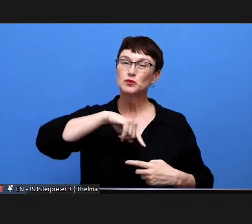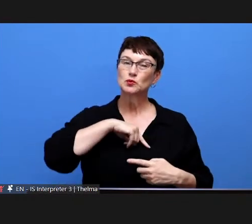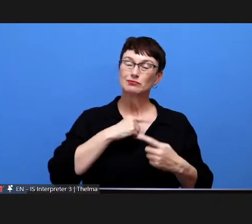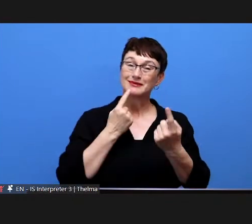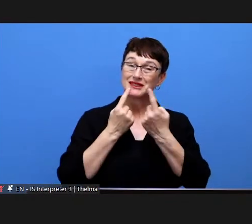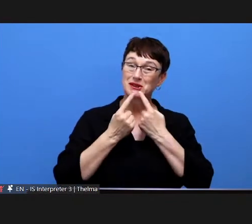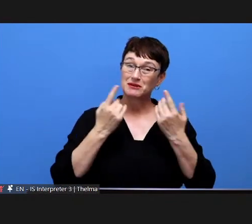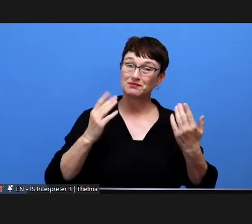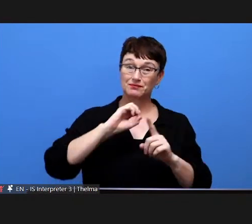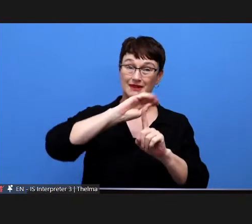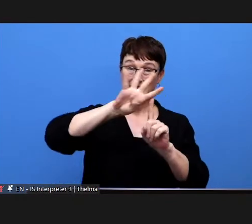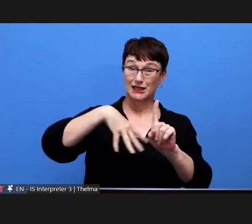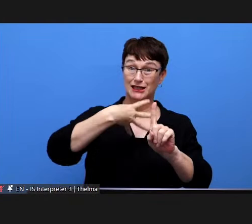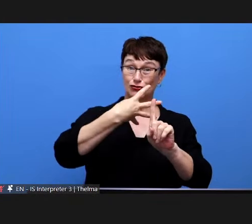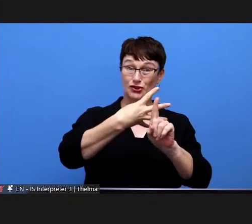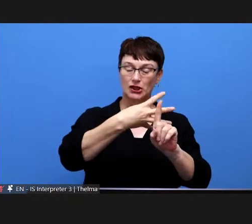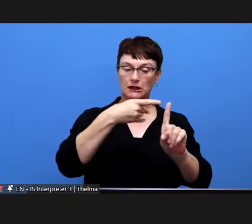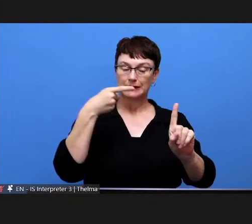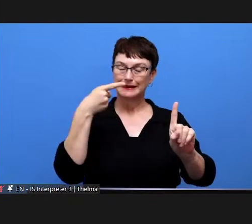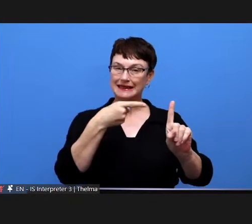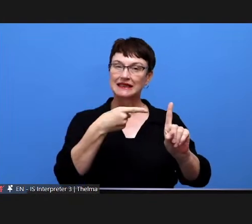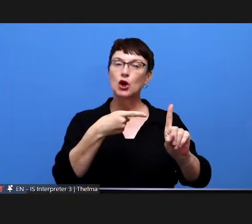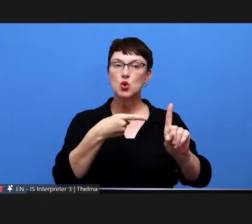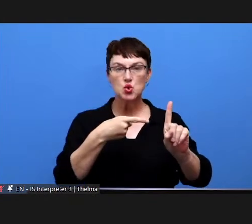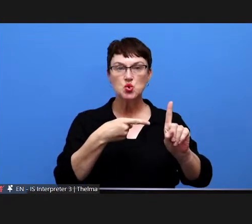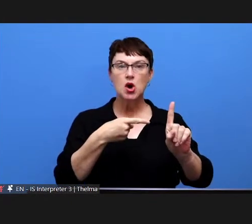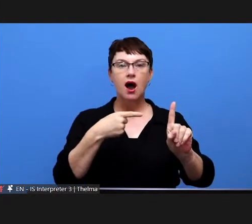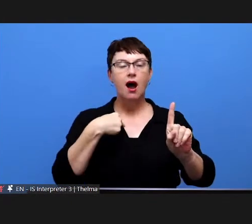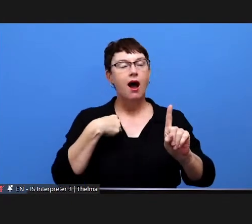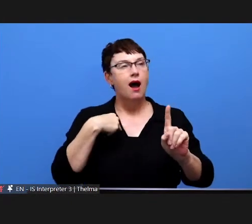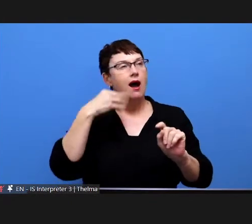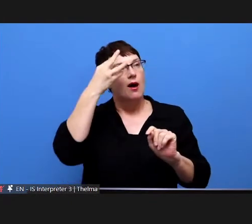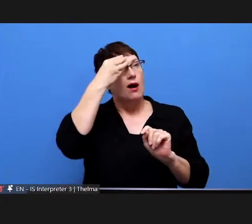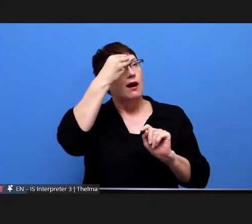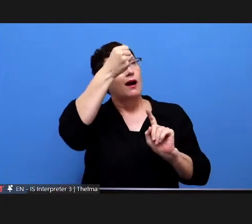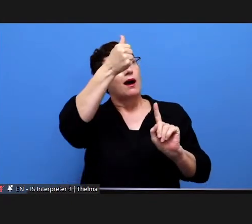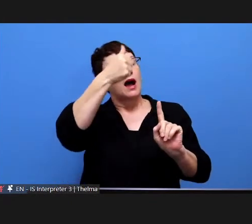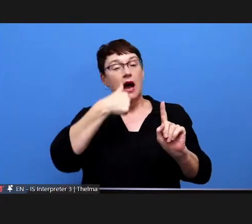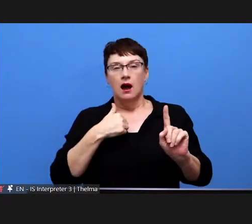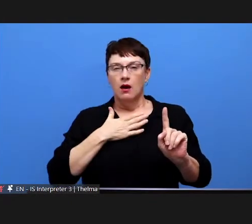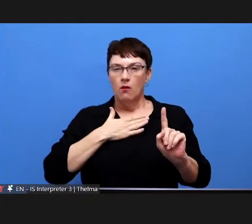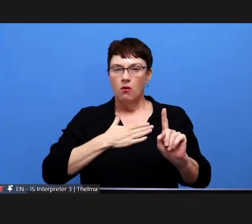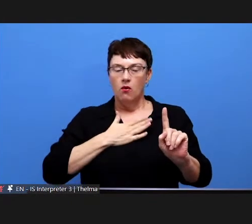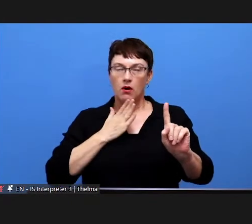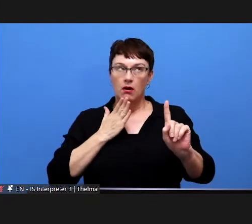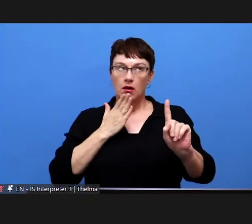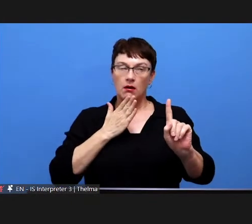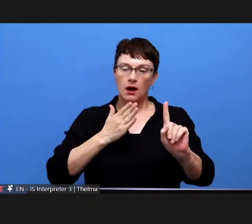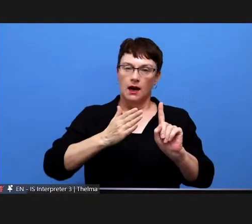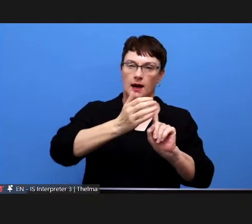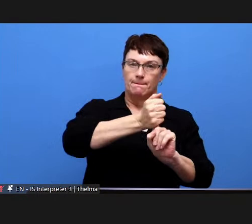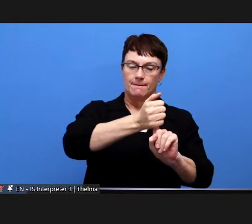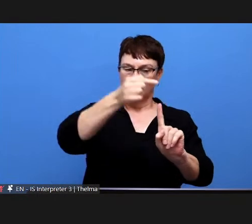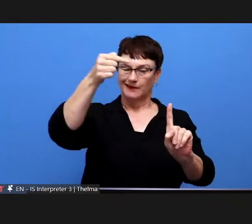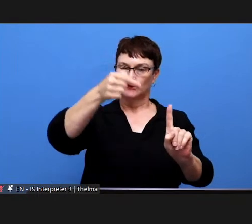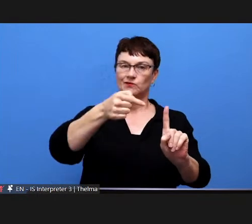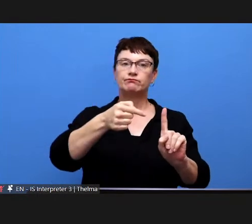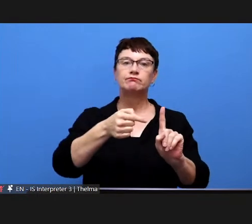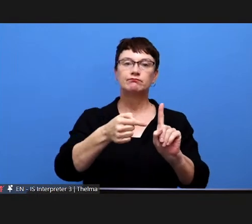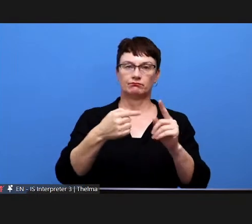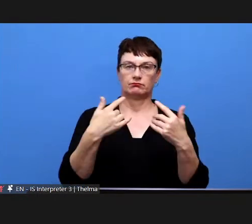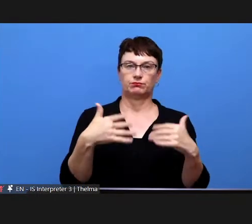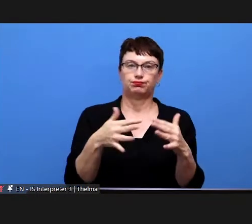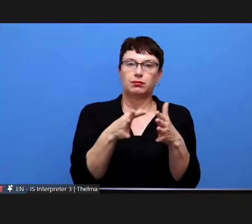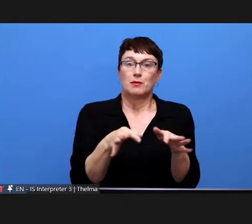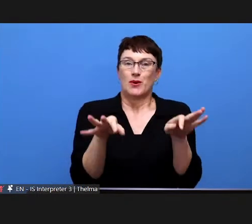aspiration, they need to come to reality. And when you link SDGs with service delivery is very important, because what I'm saying, telling to local authority every